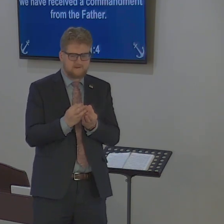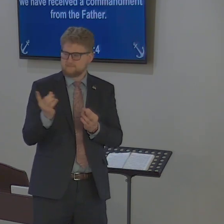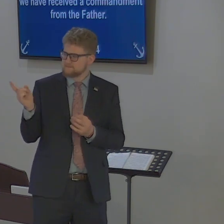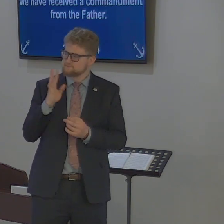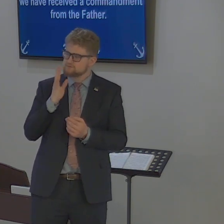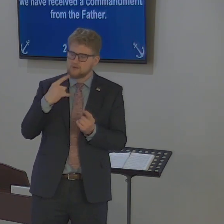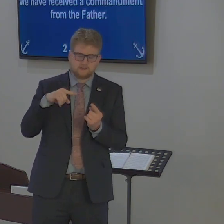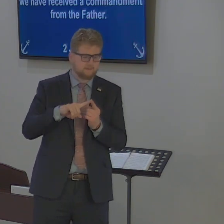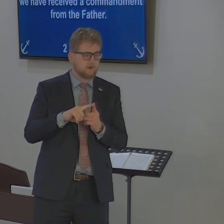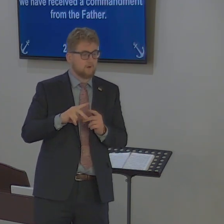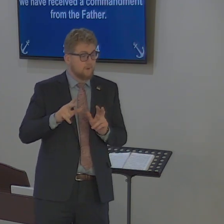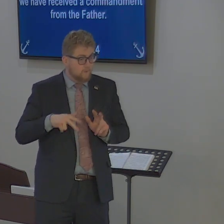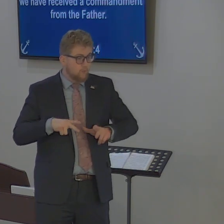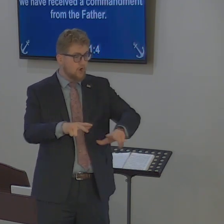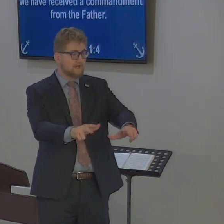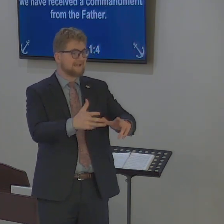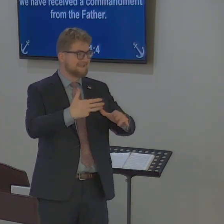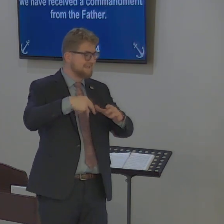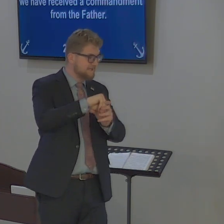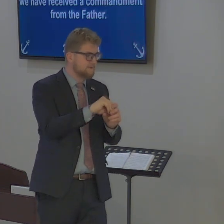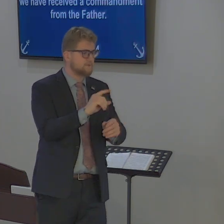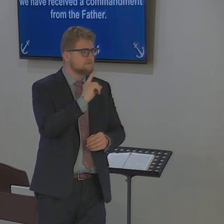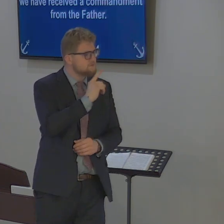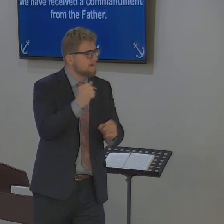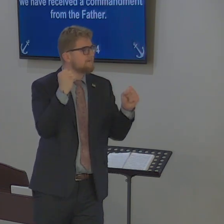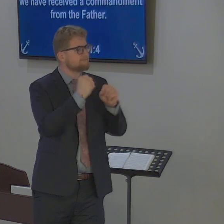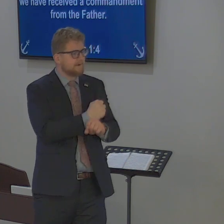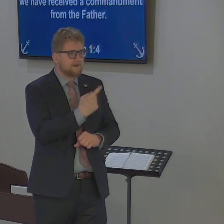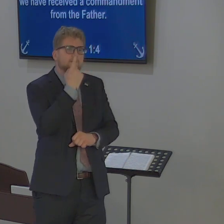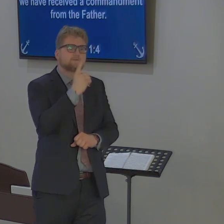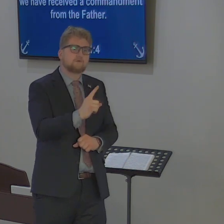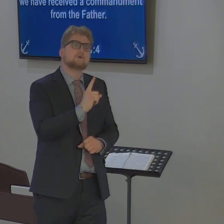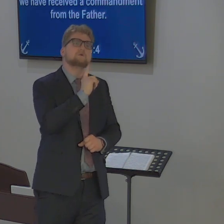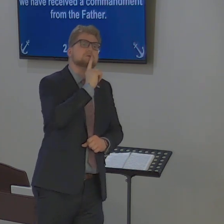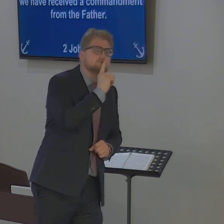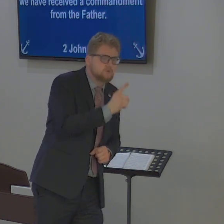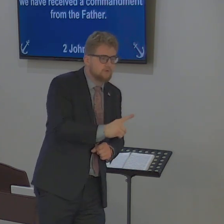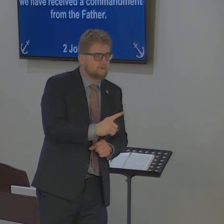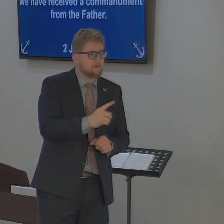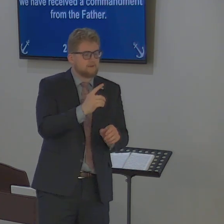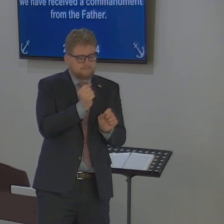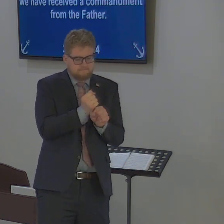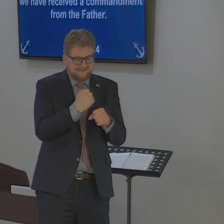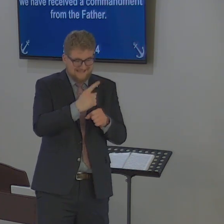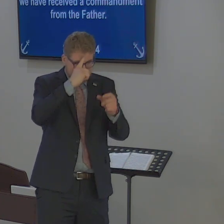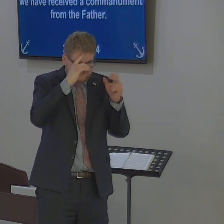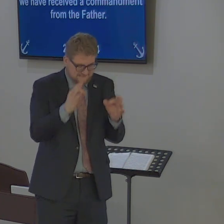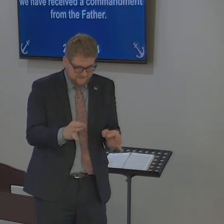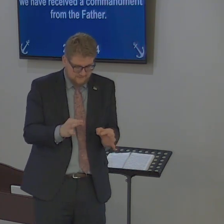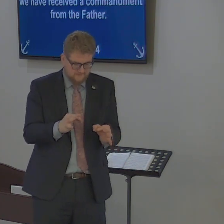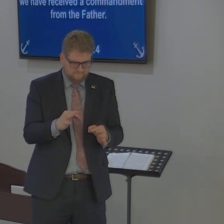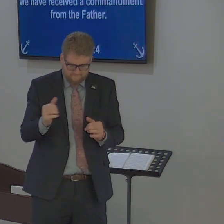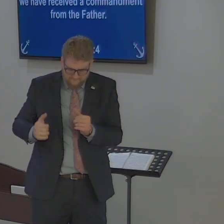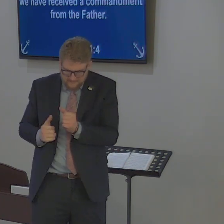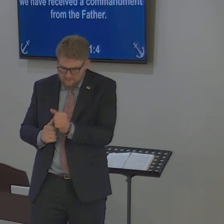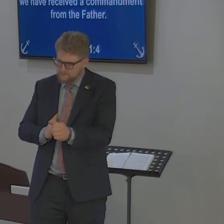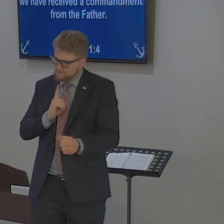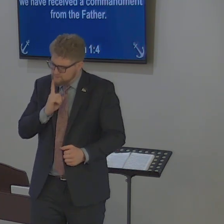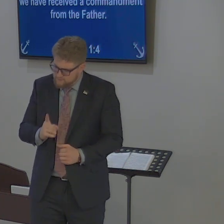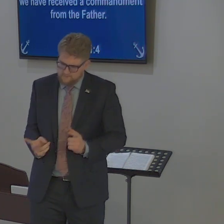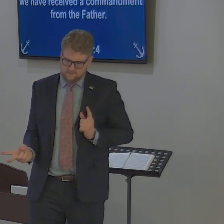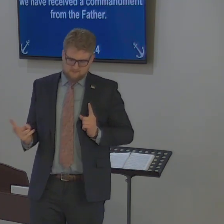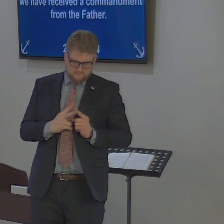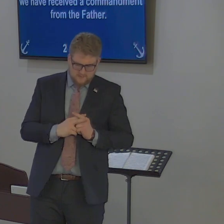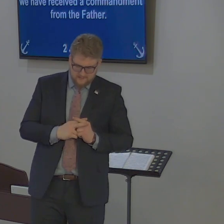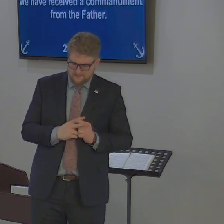for the cause and the right of truth. They're deciding, making the decisions to yield to that truth, to make application, to permit the